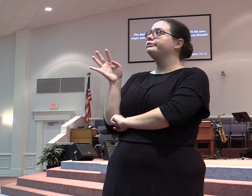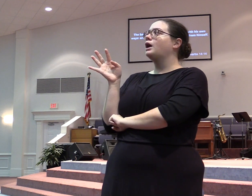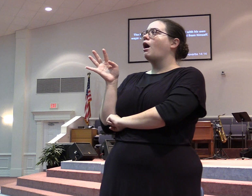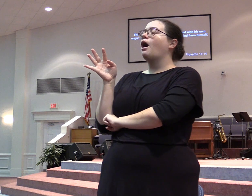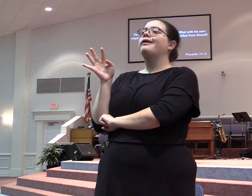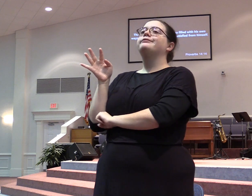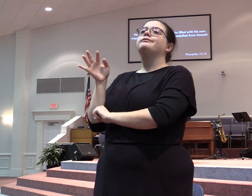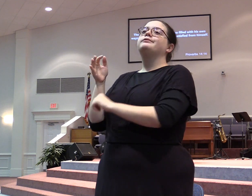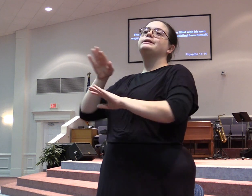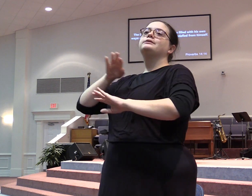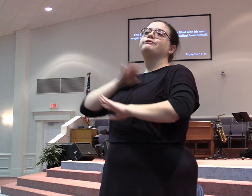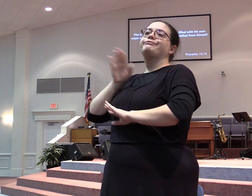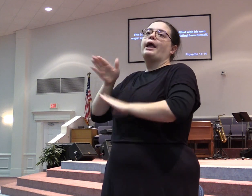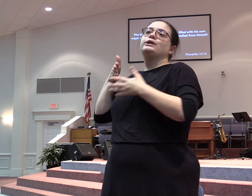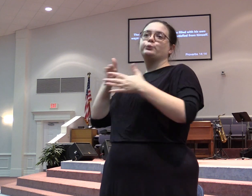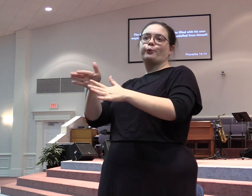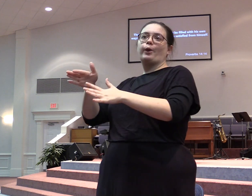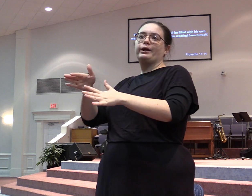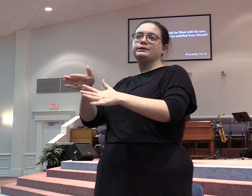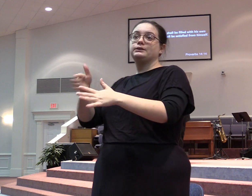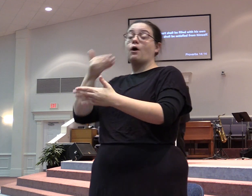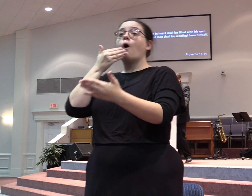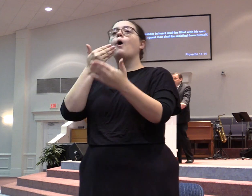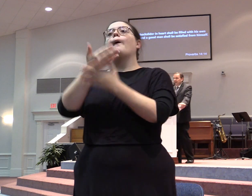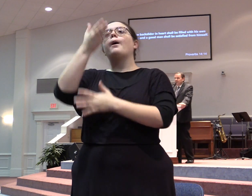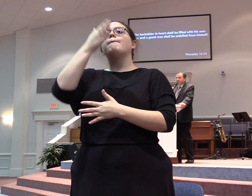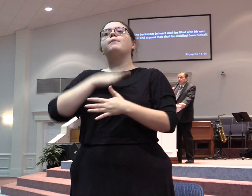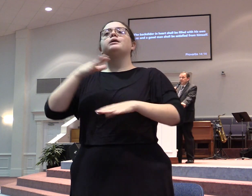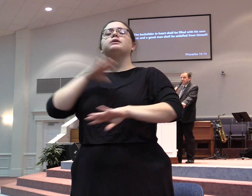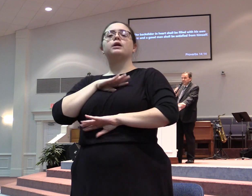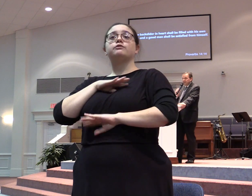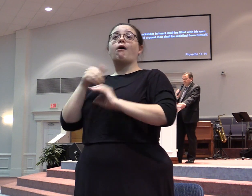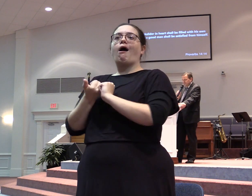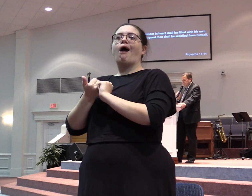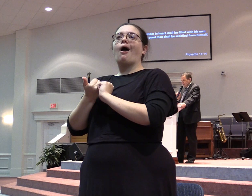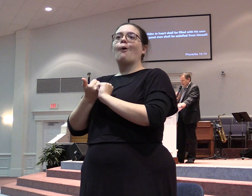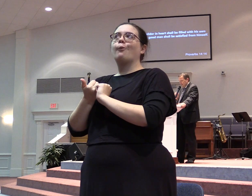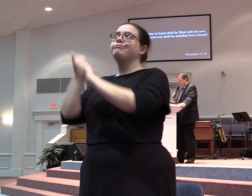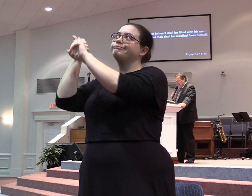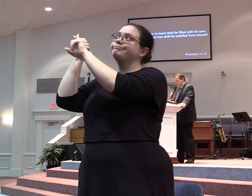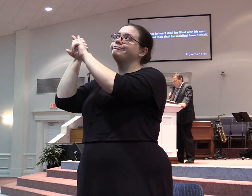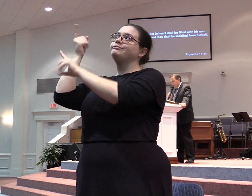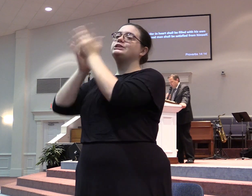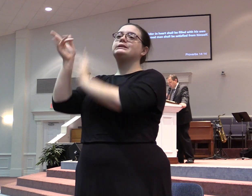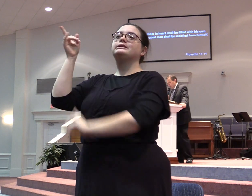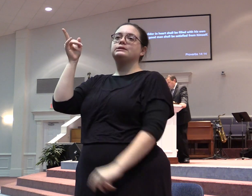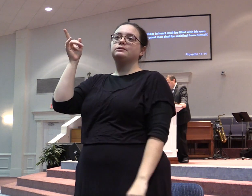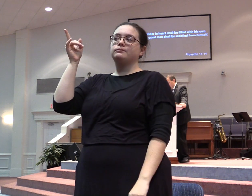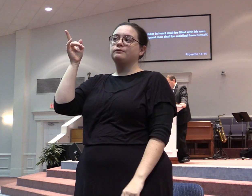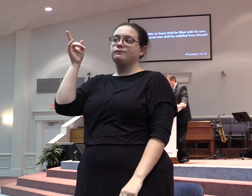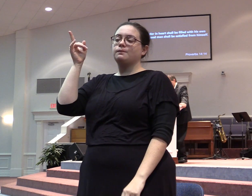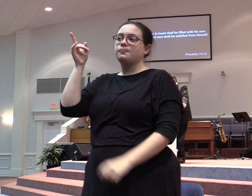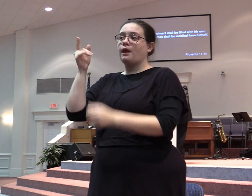own ways, and a good man shall be satisfied from himself." Right. A backslider